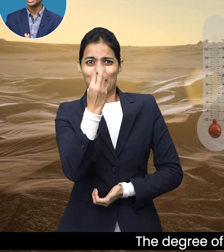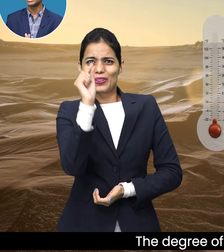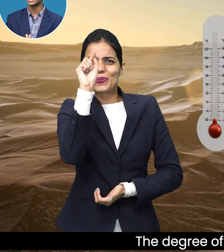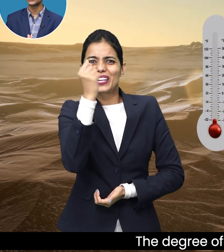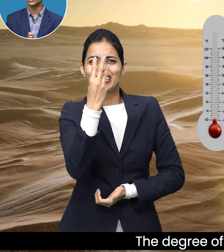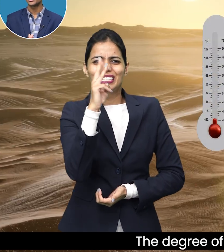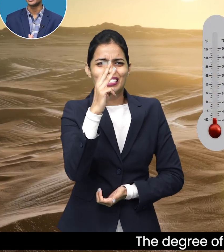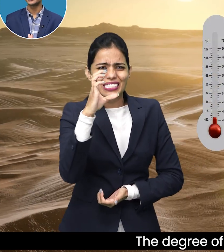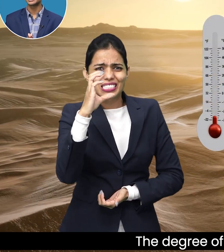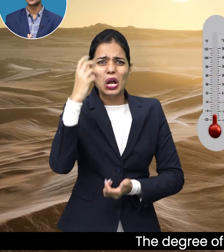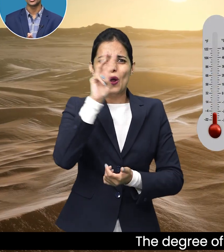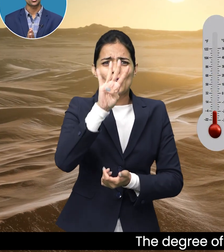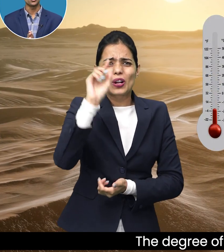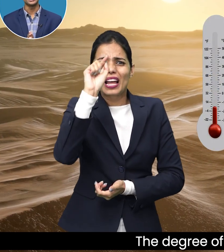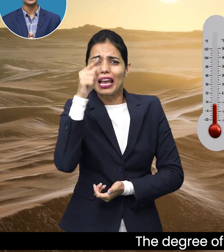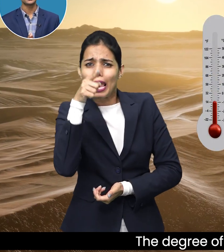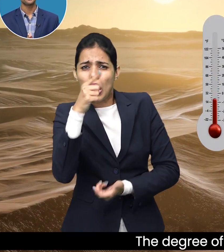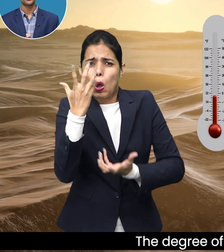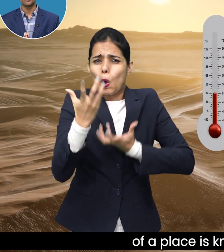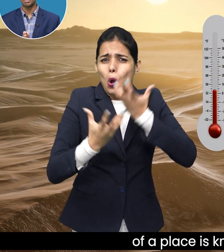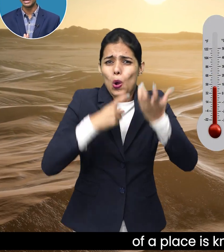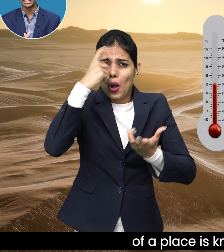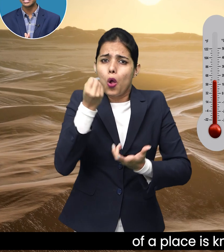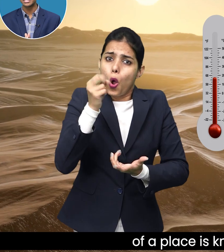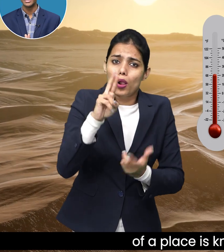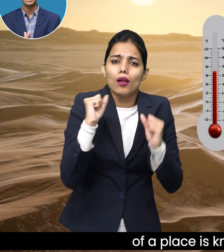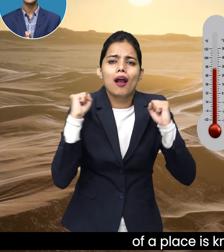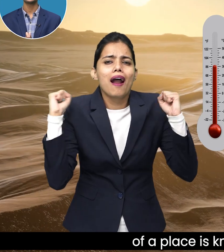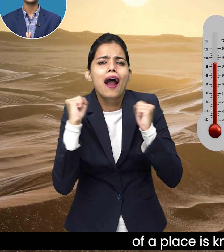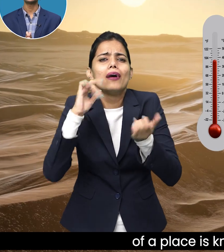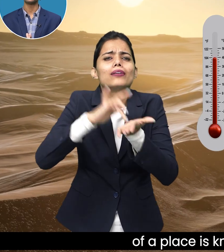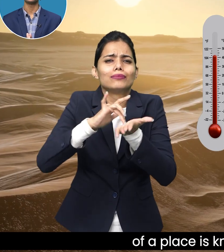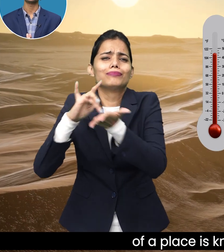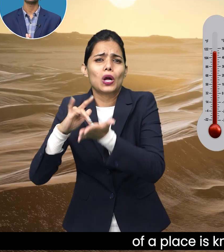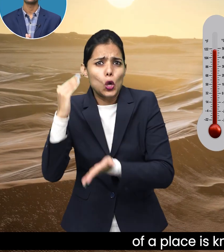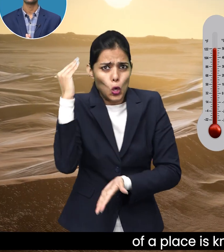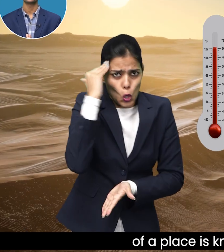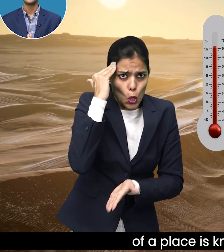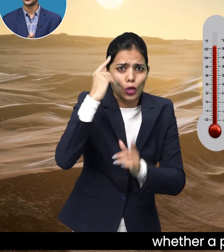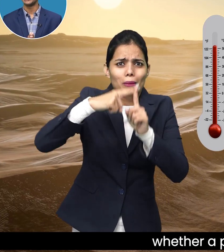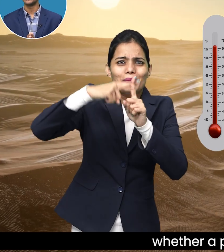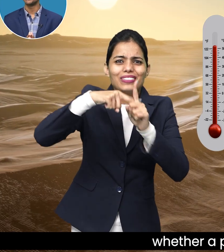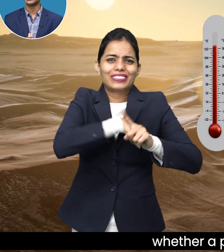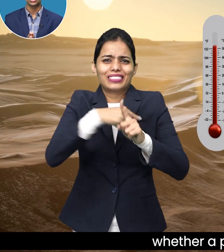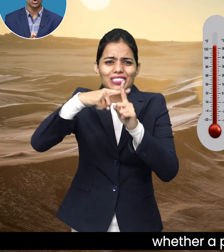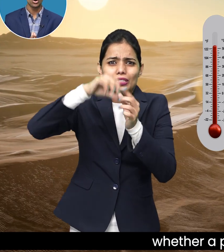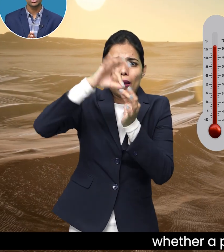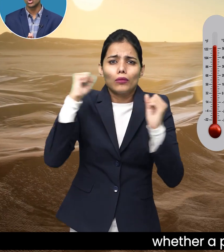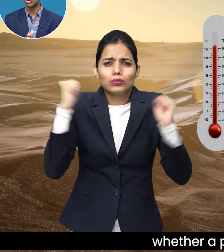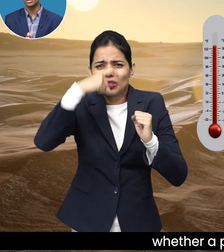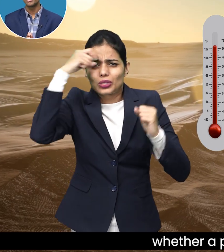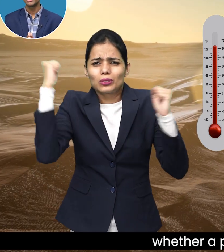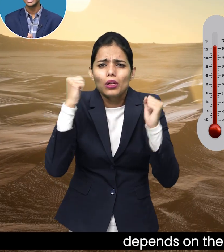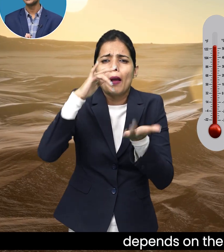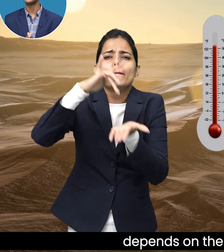The degree of hotness or coldness of a place is known as temperature. Whether a place is hot